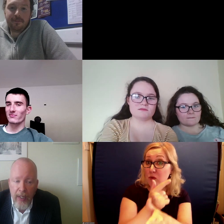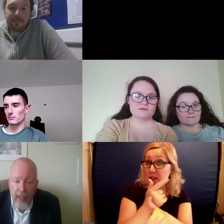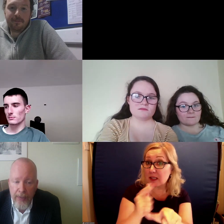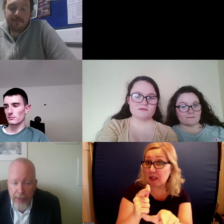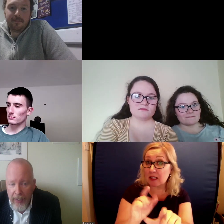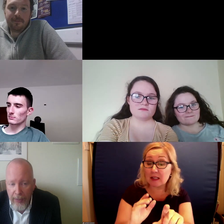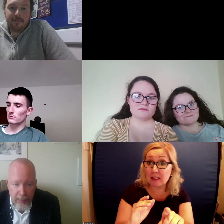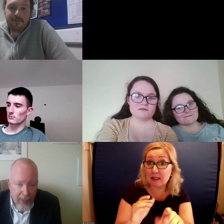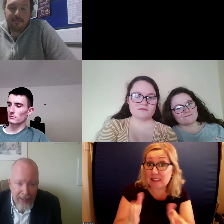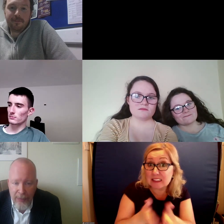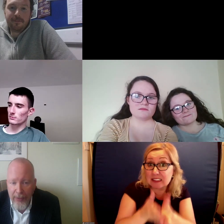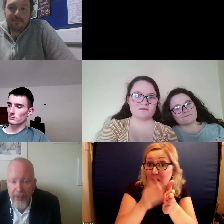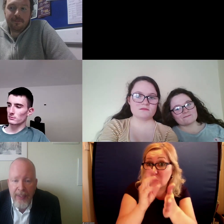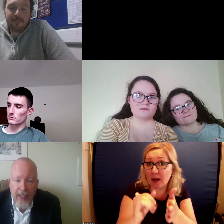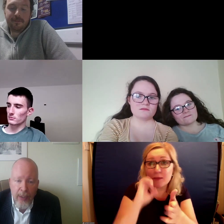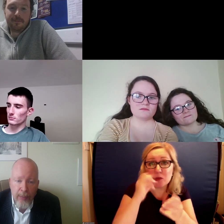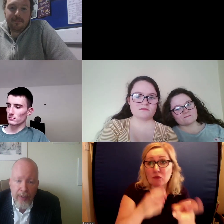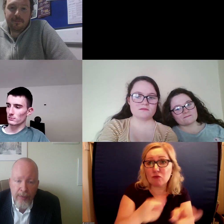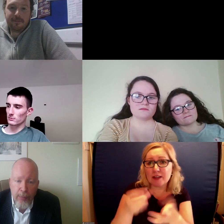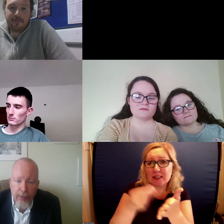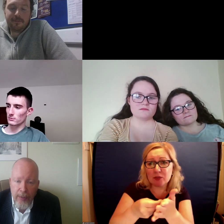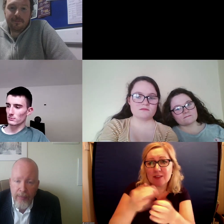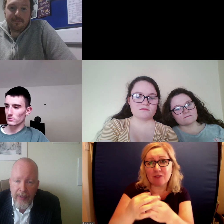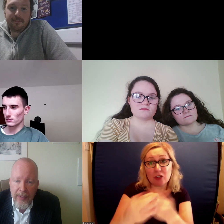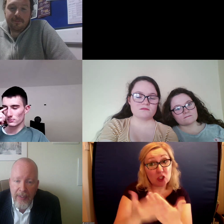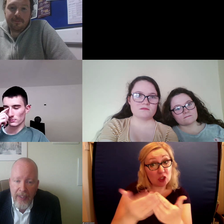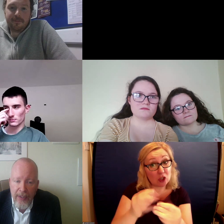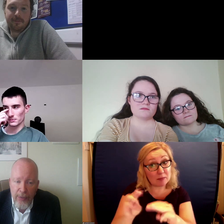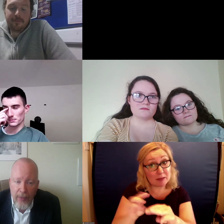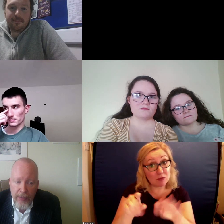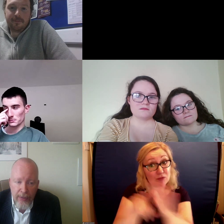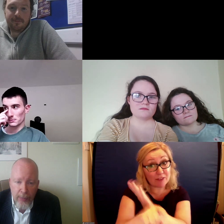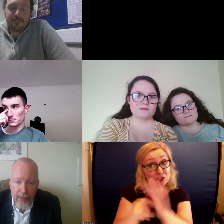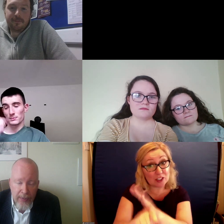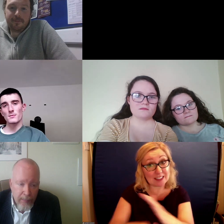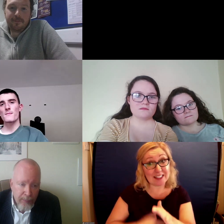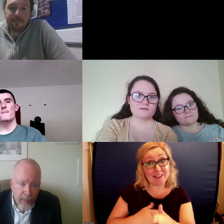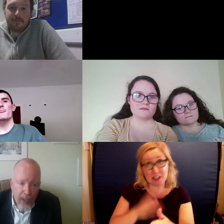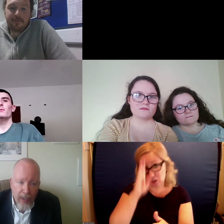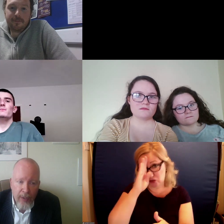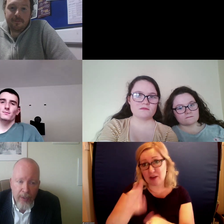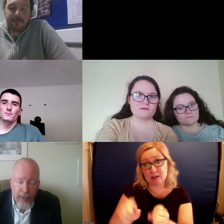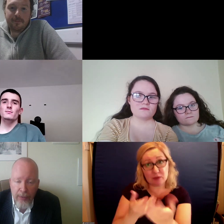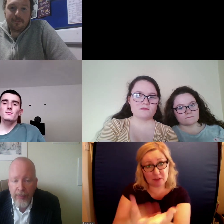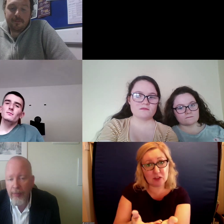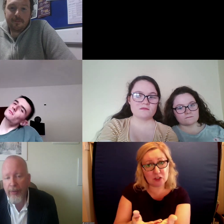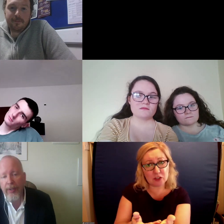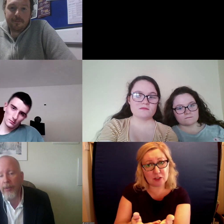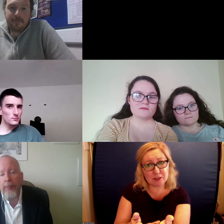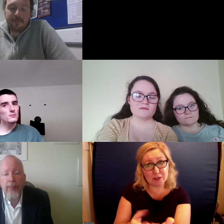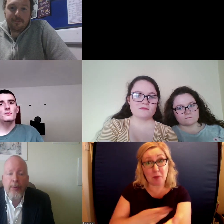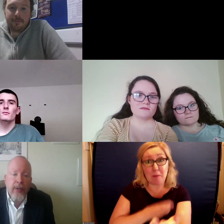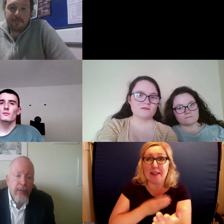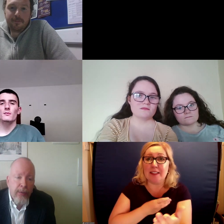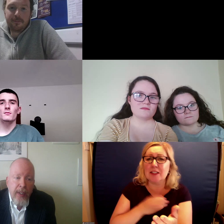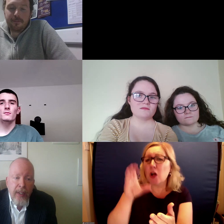care. So check it out, buy it, enjoy it, and support some of the youth refugees with this. Another key group